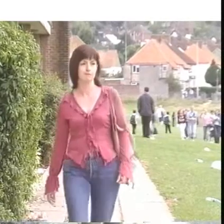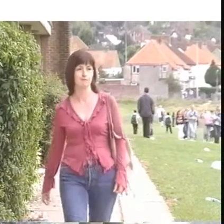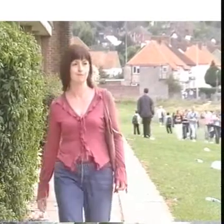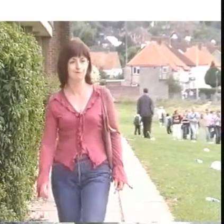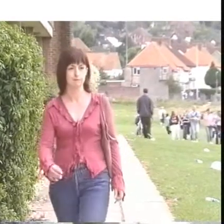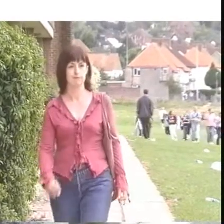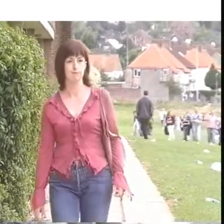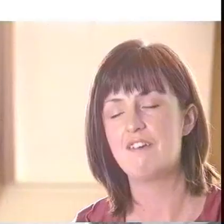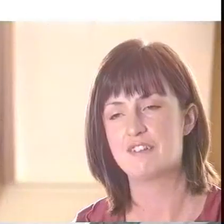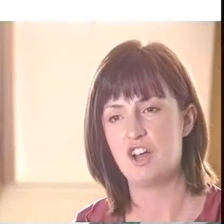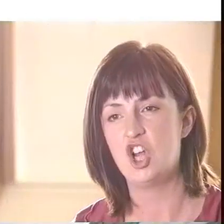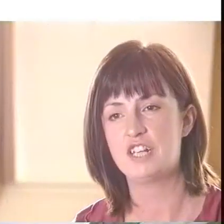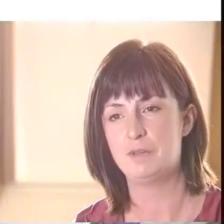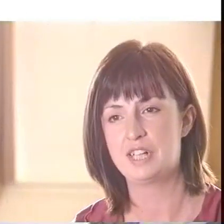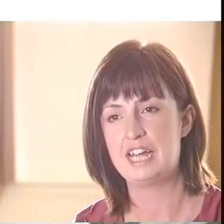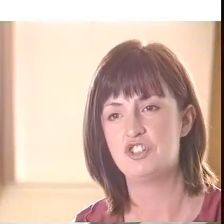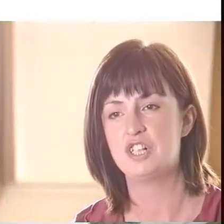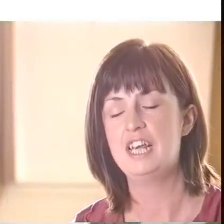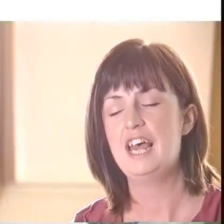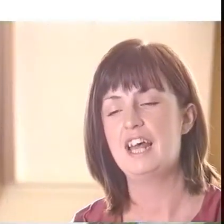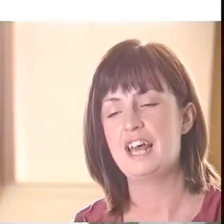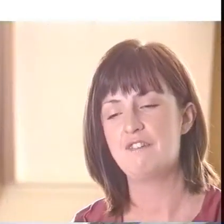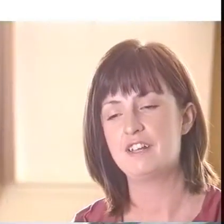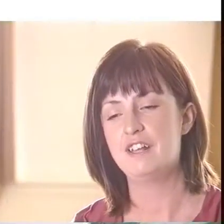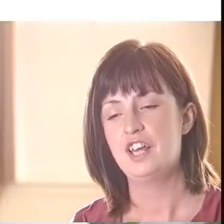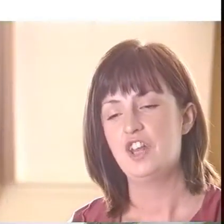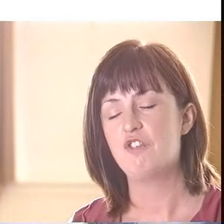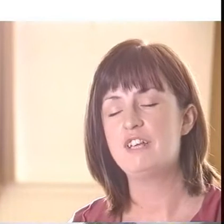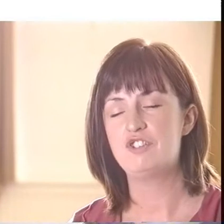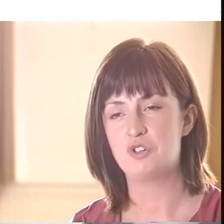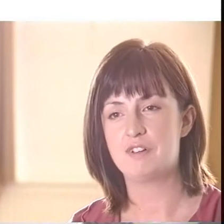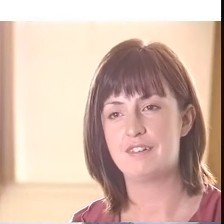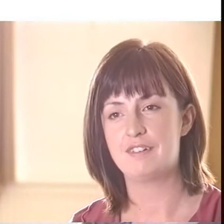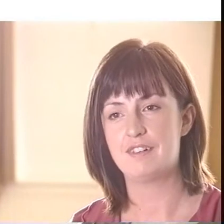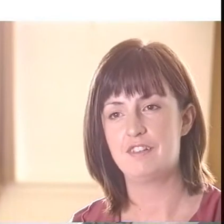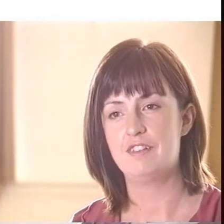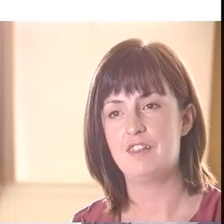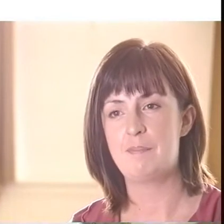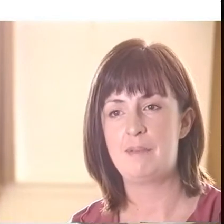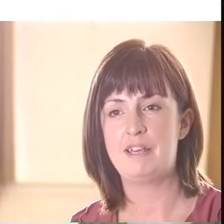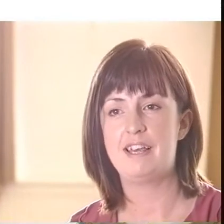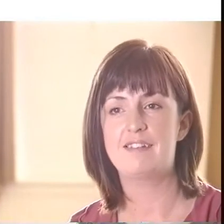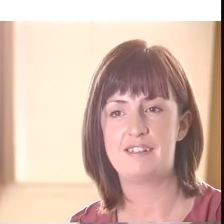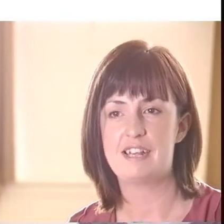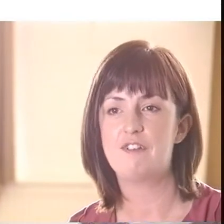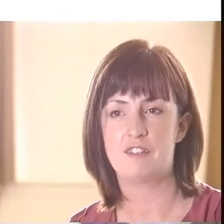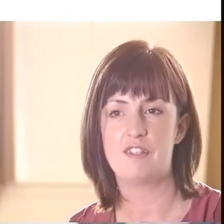baby's minds and having that early communication and having the reassurance that their baby is getting everything that they